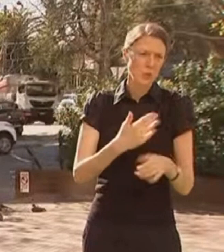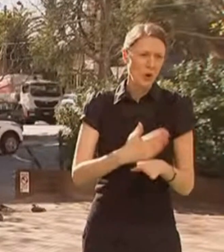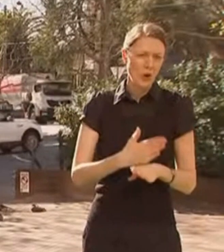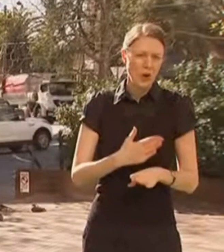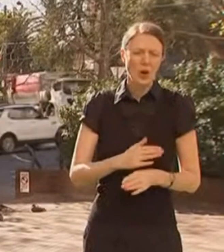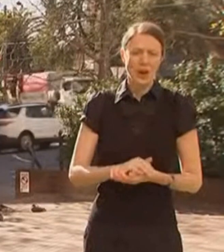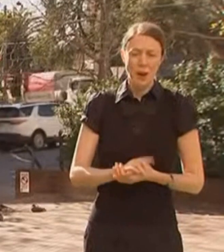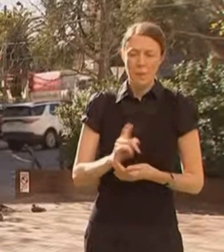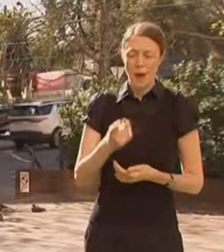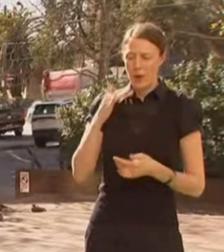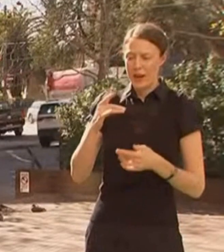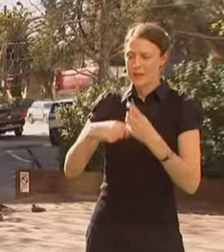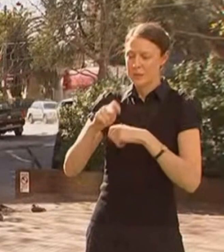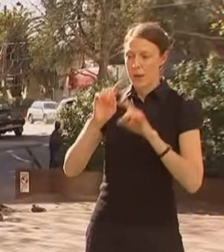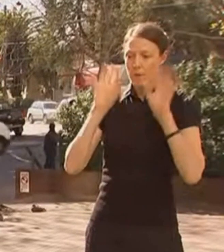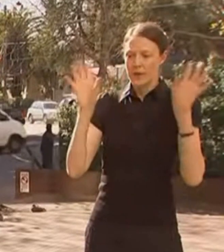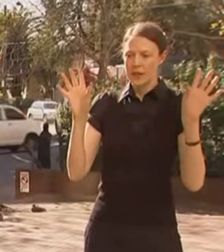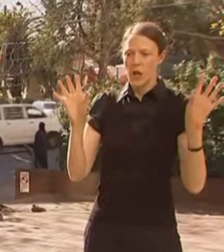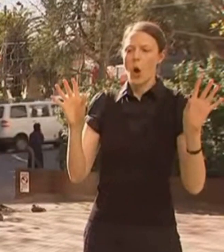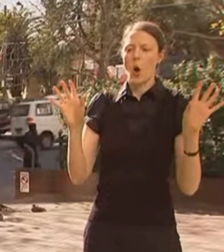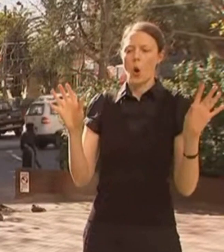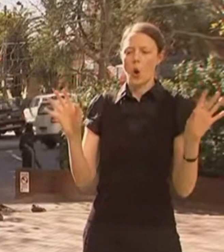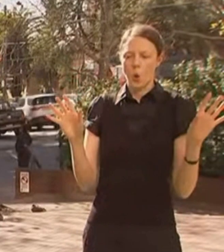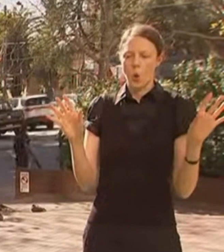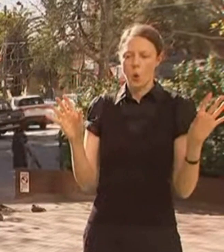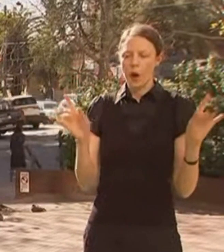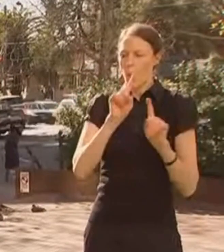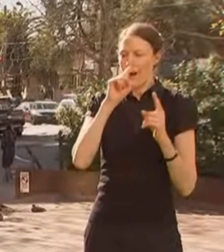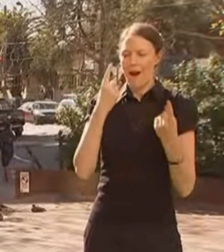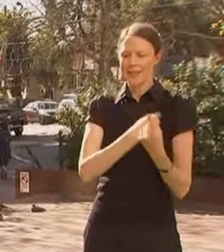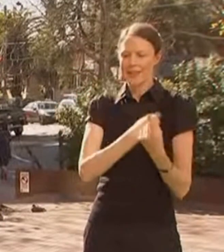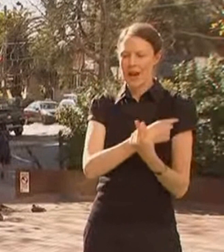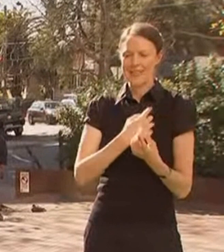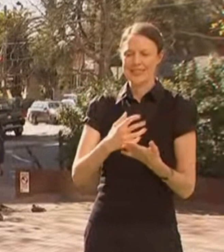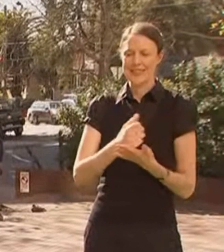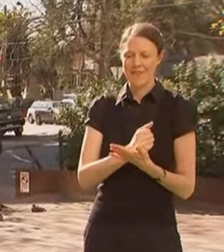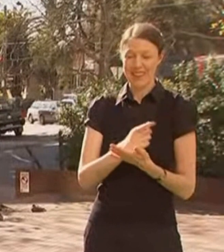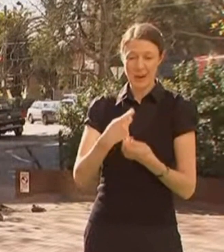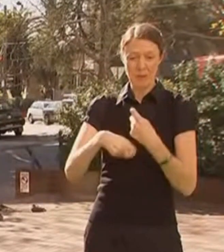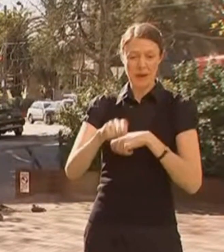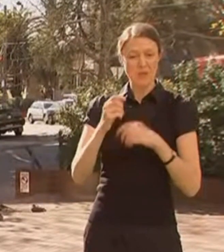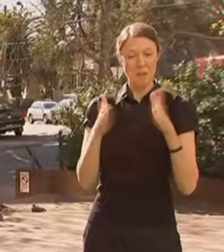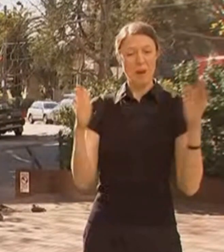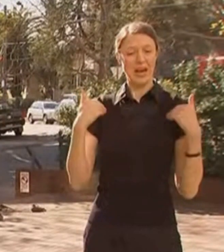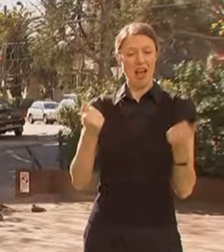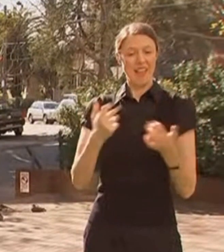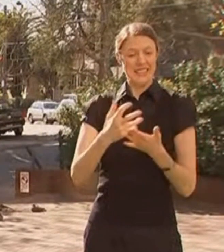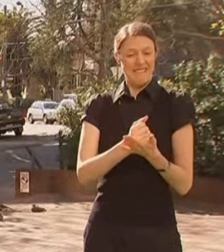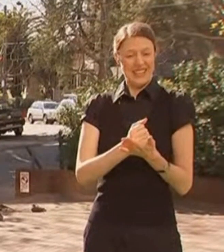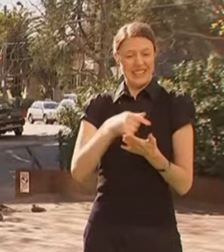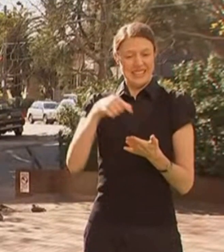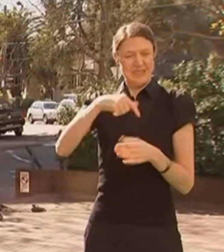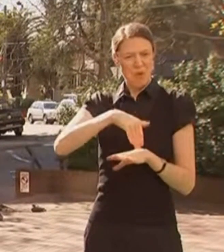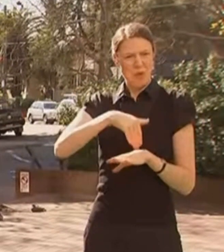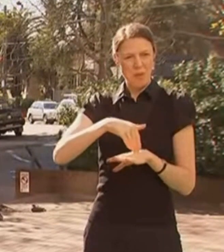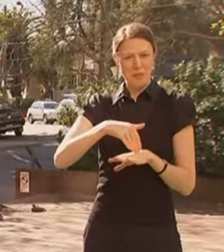protesters, and I want to commend the police for attempting to work with the protesters from day one. But when can you just let me find? Yeah. But when